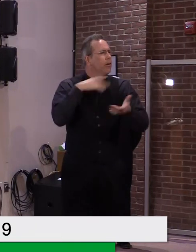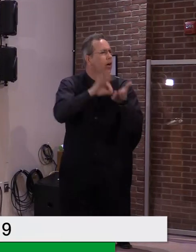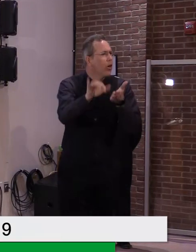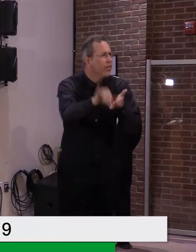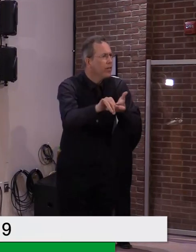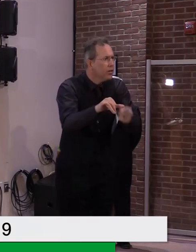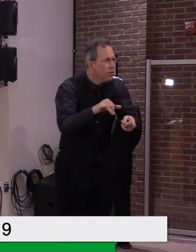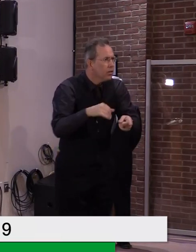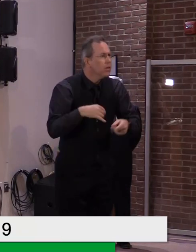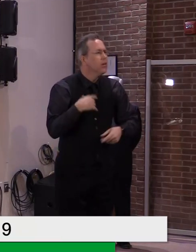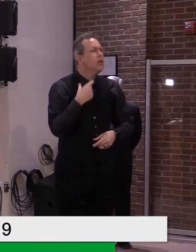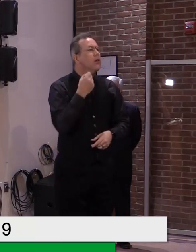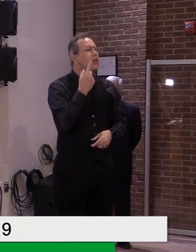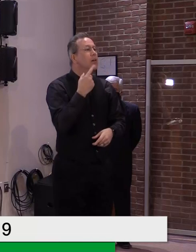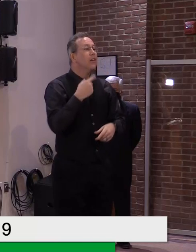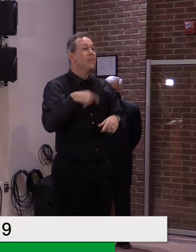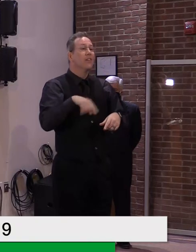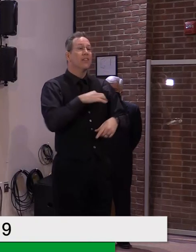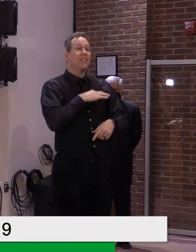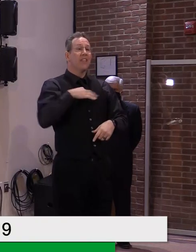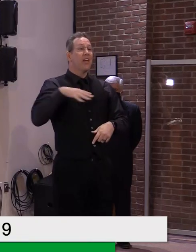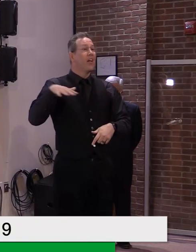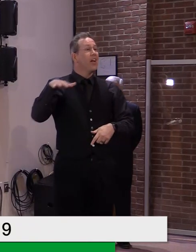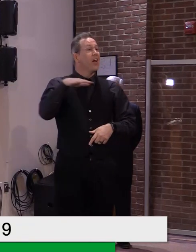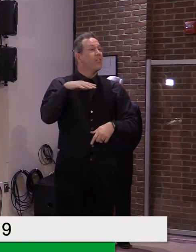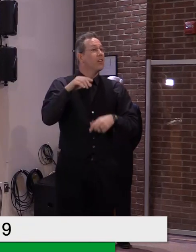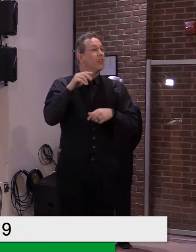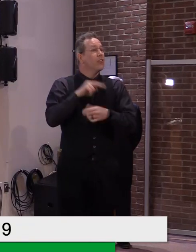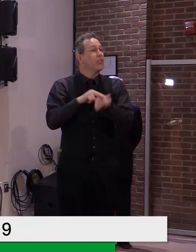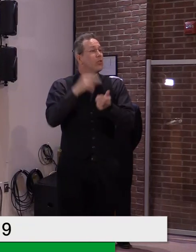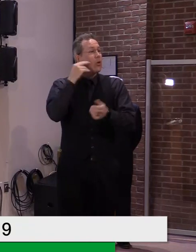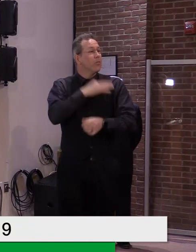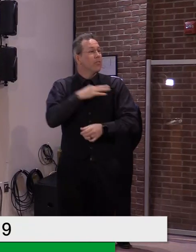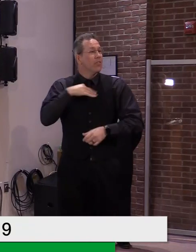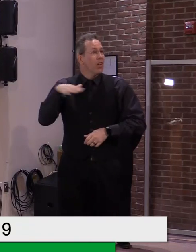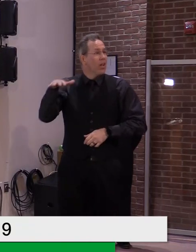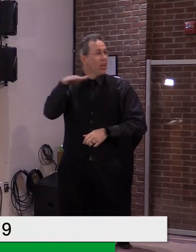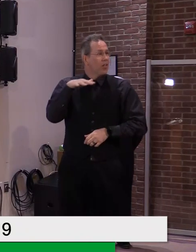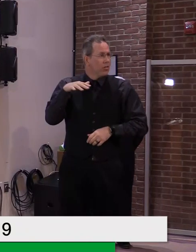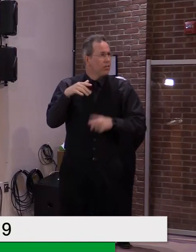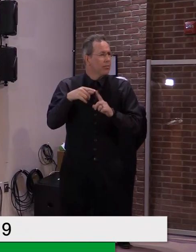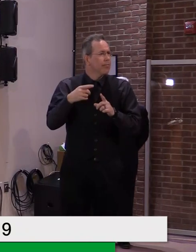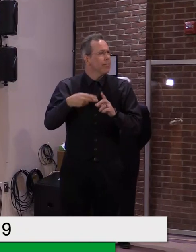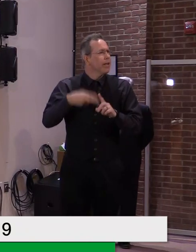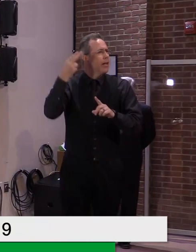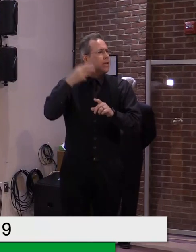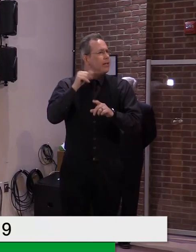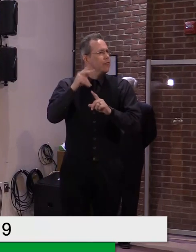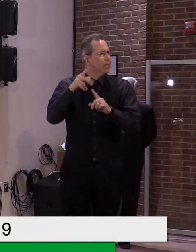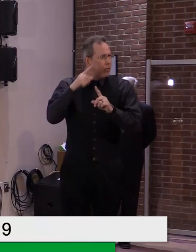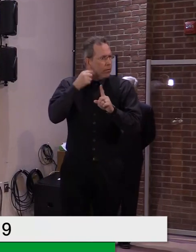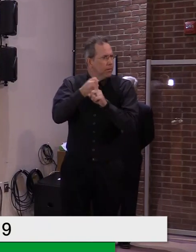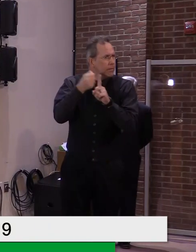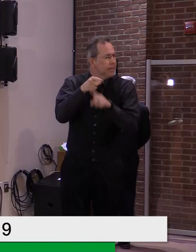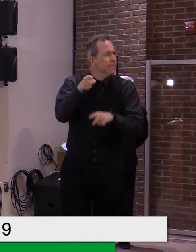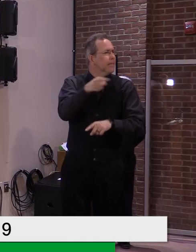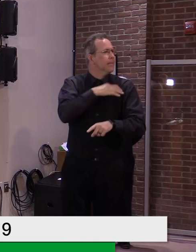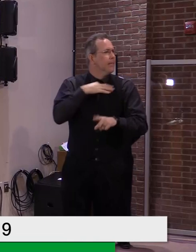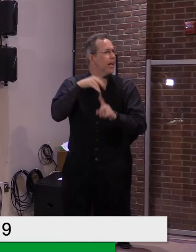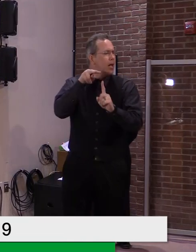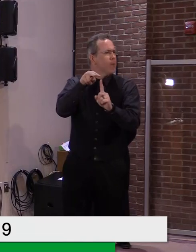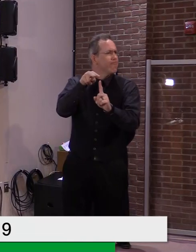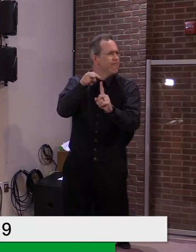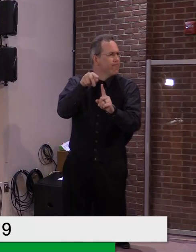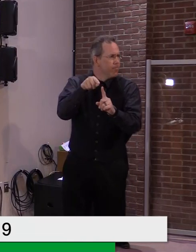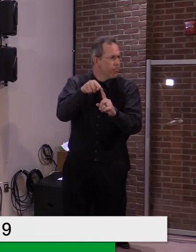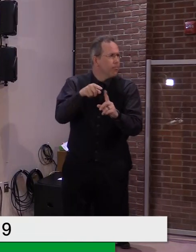of vaccination as time has gone on. A number of them wanted to wait early on and then subsequently took the vaccine later in the